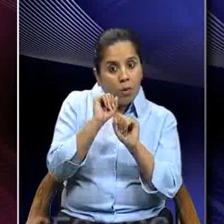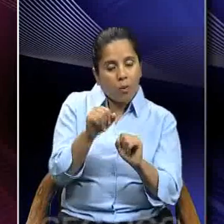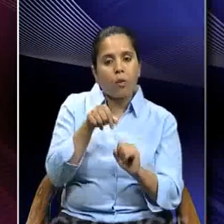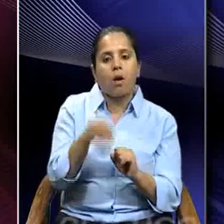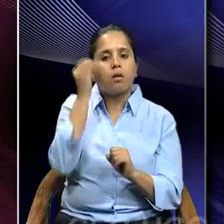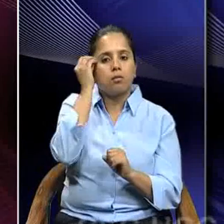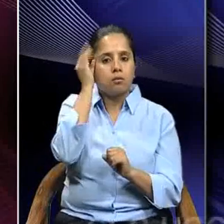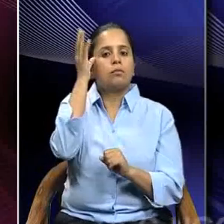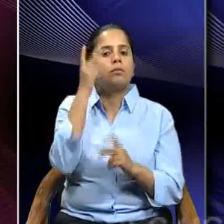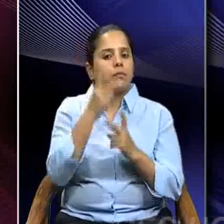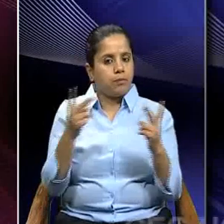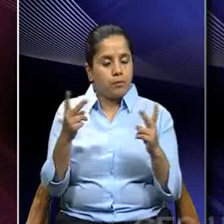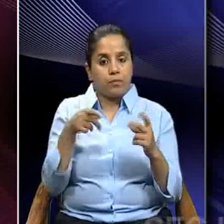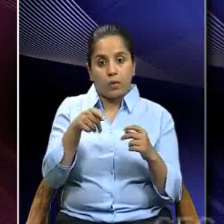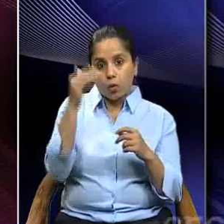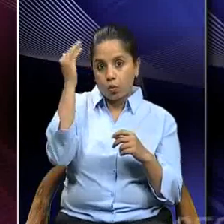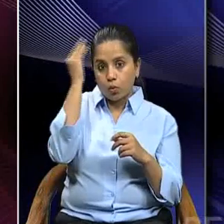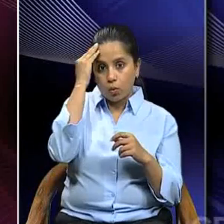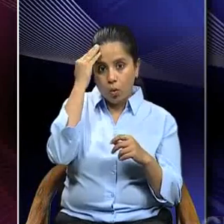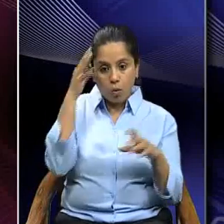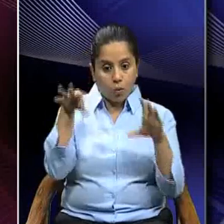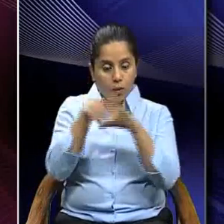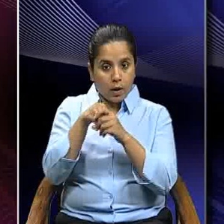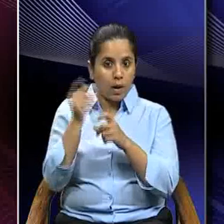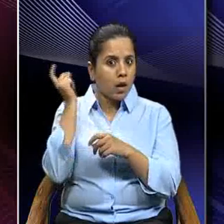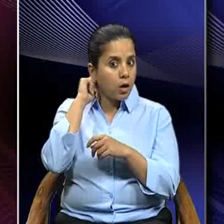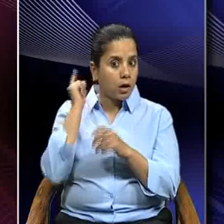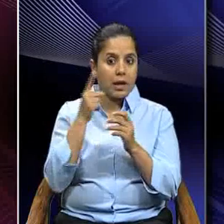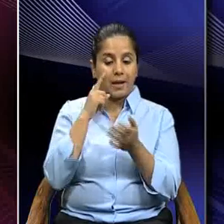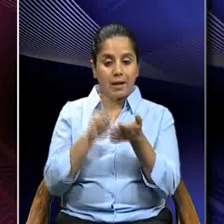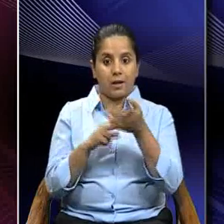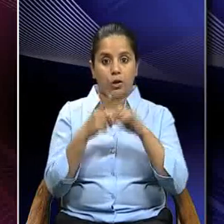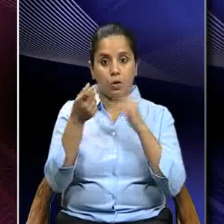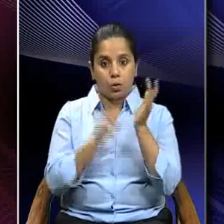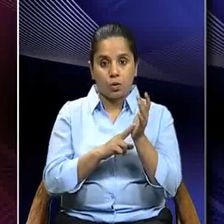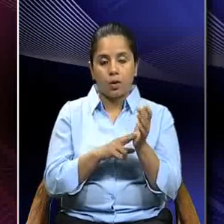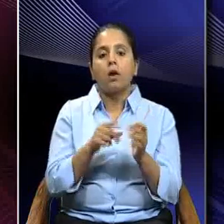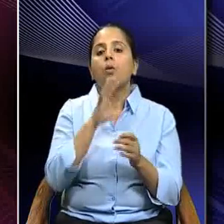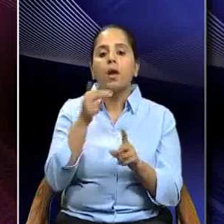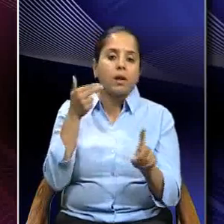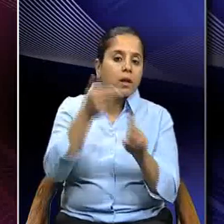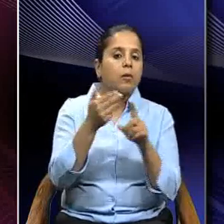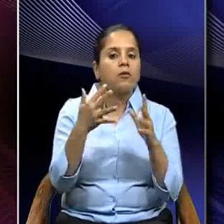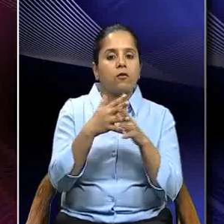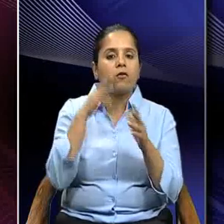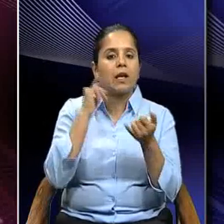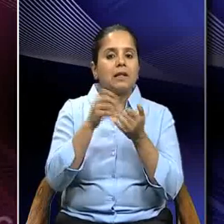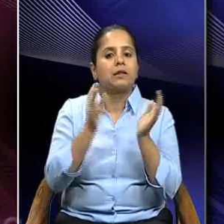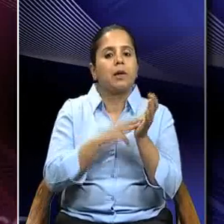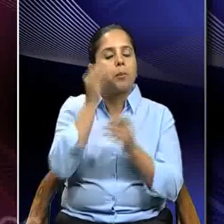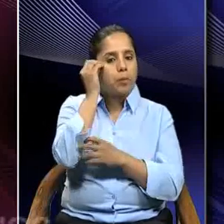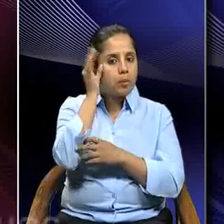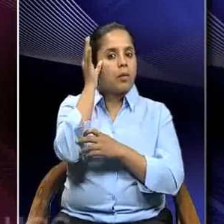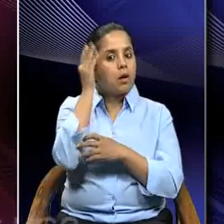wisdom. So when the knowledge is combined with the intuition, we actually call it as wisdom. So it is the wisdom which is going